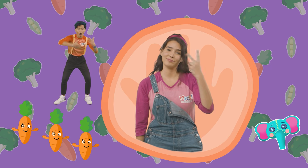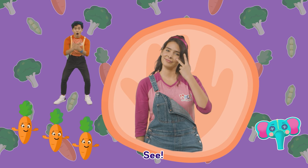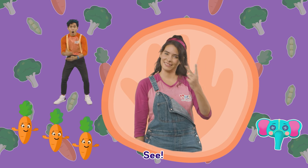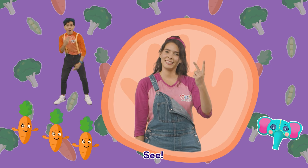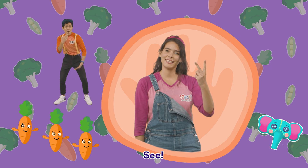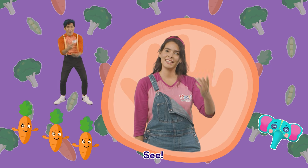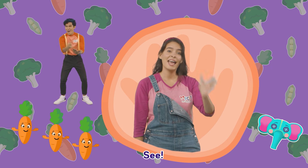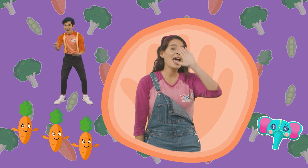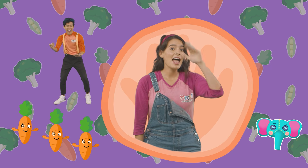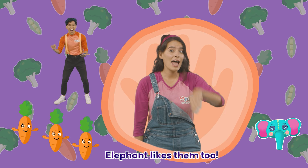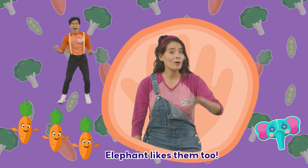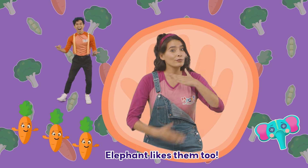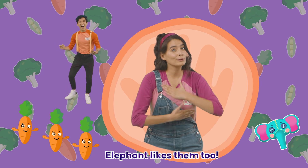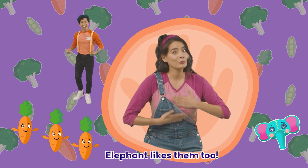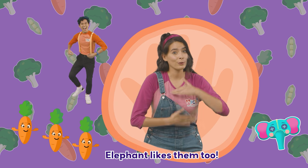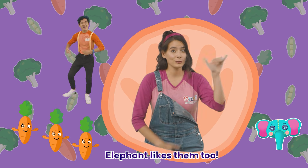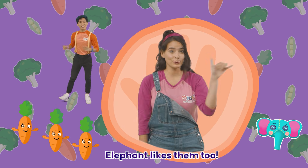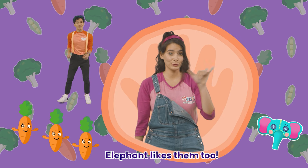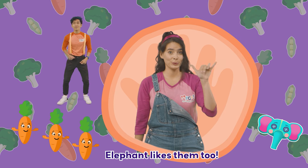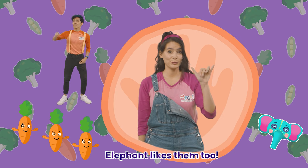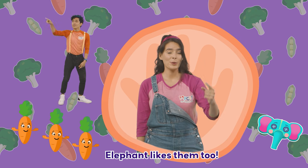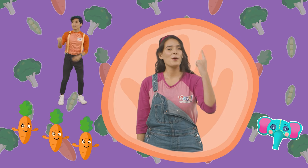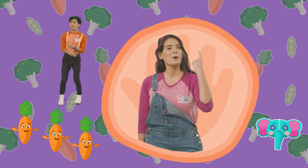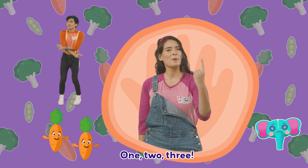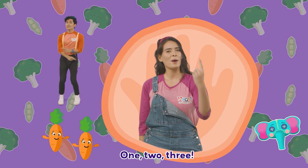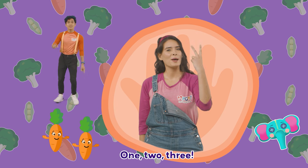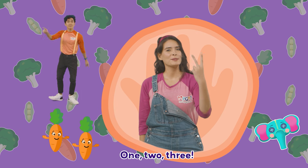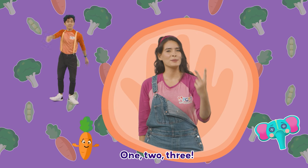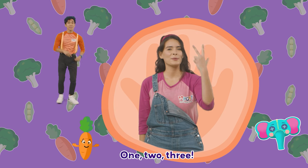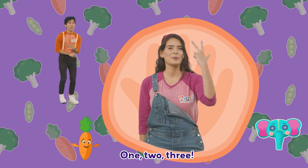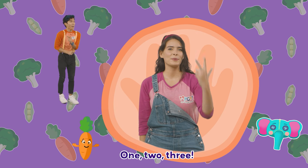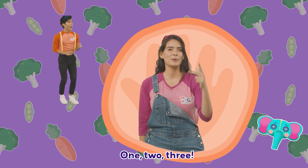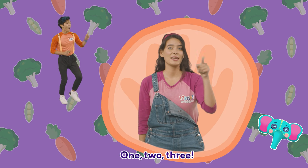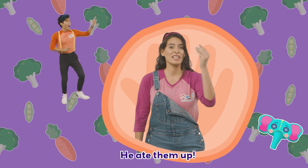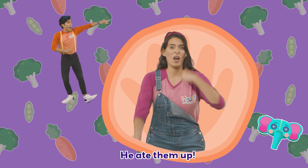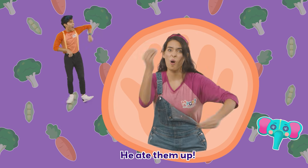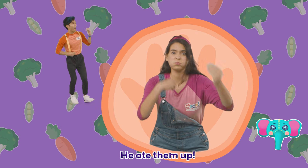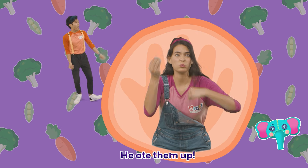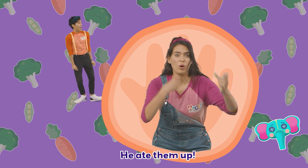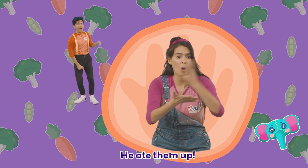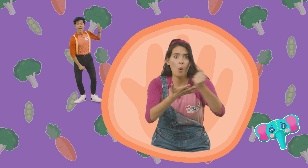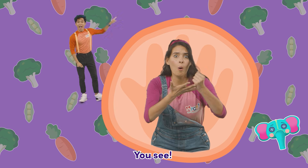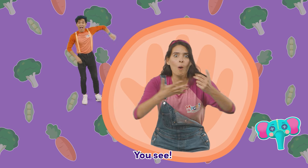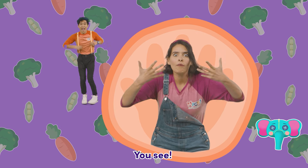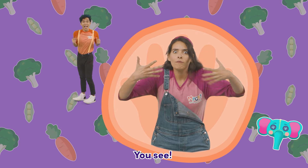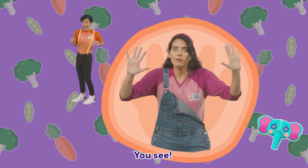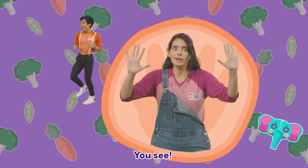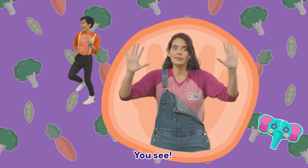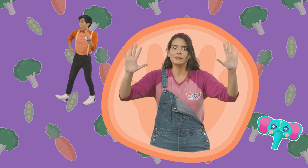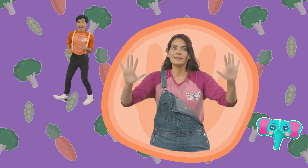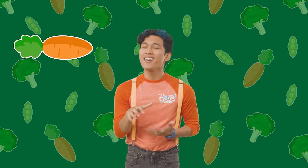See, see, elephant likes them too. 1, 2, 3, he ate them up,